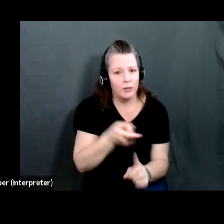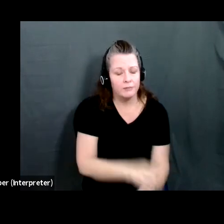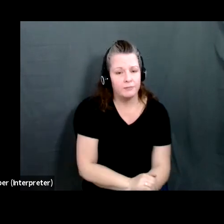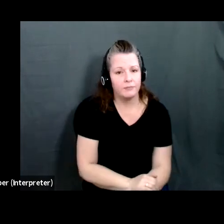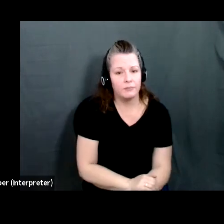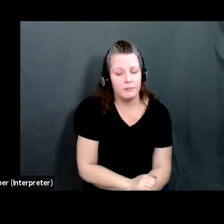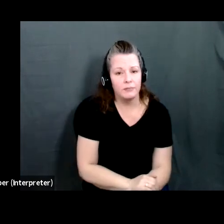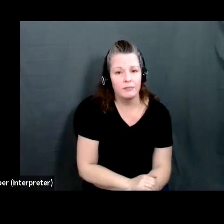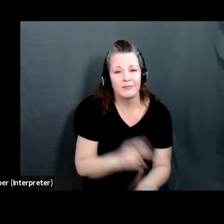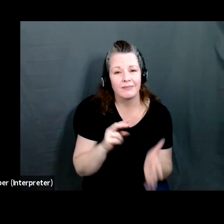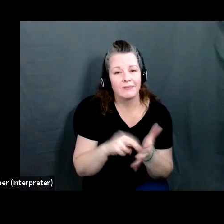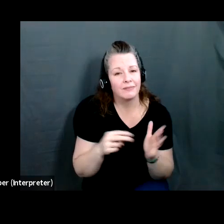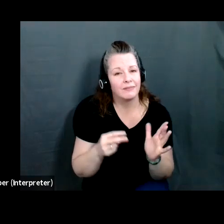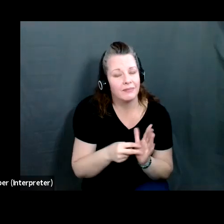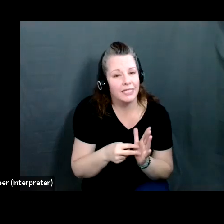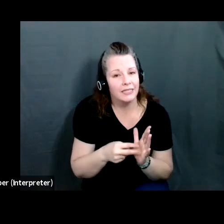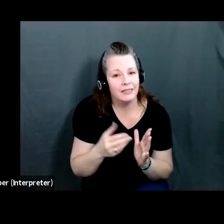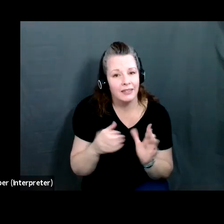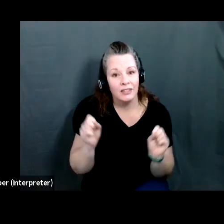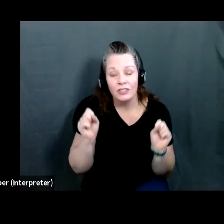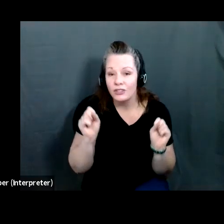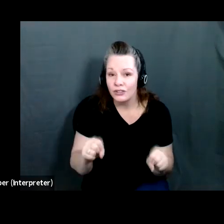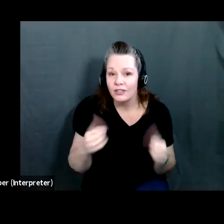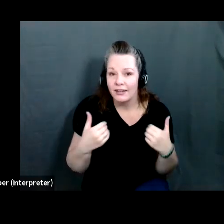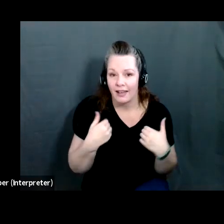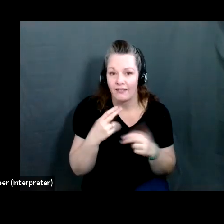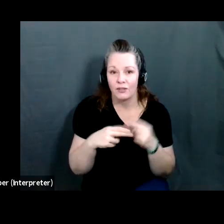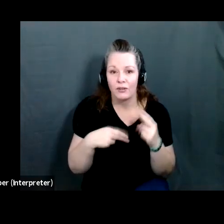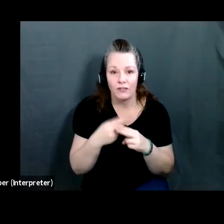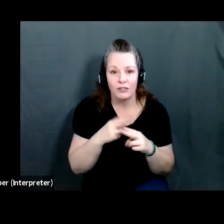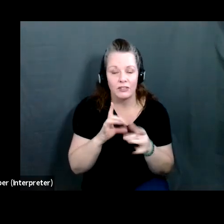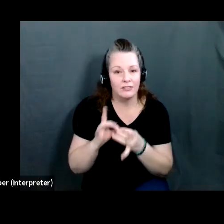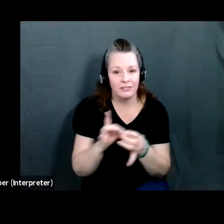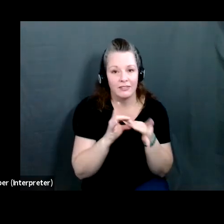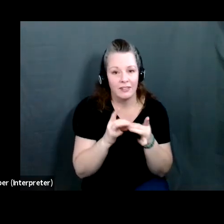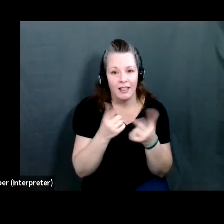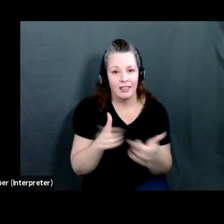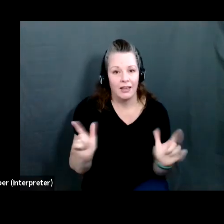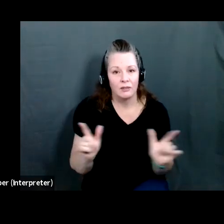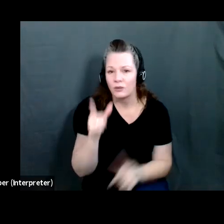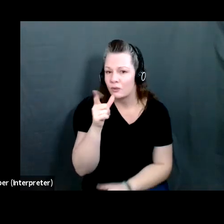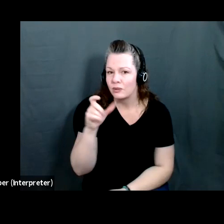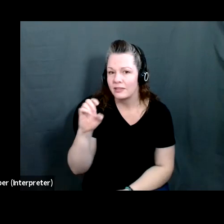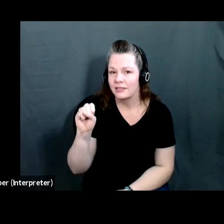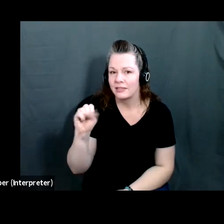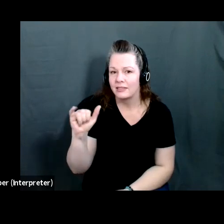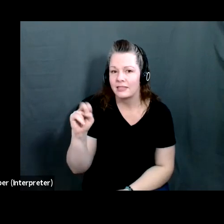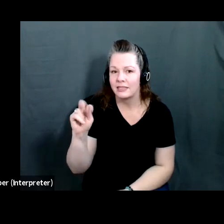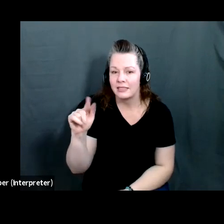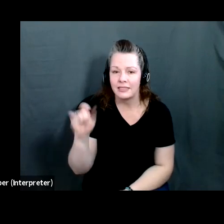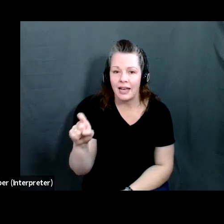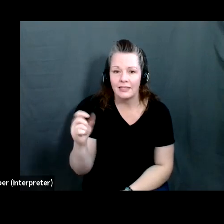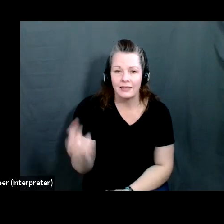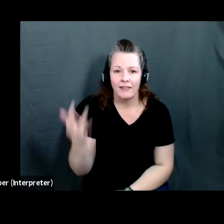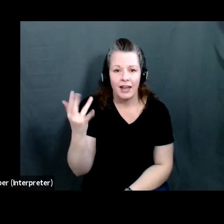In other words, there could be a universal language in whose syntax fire is not a country.